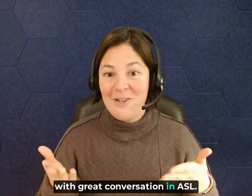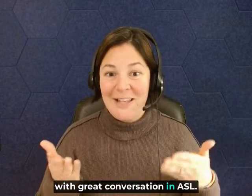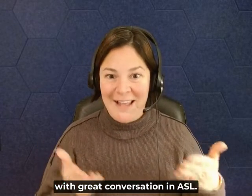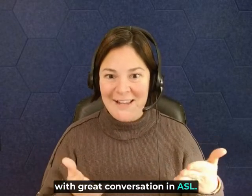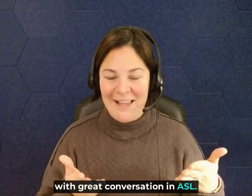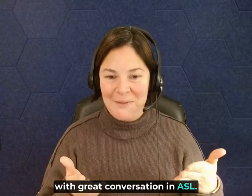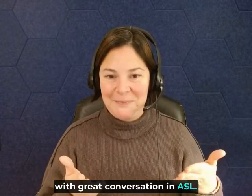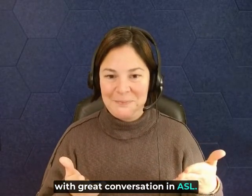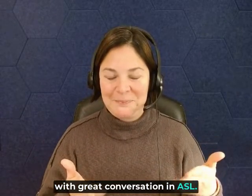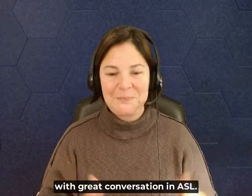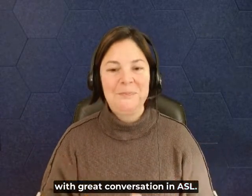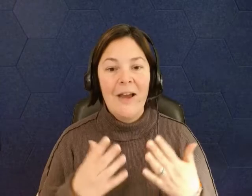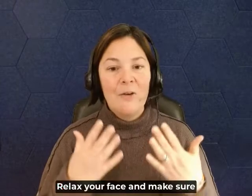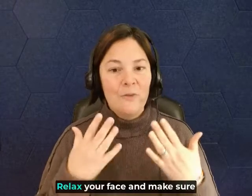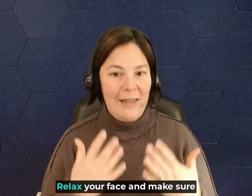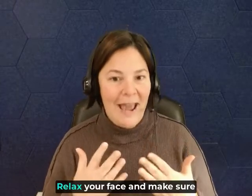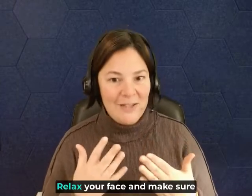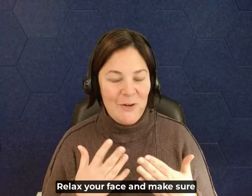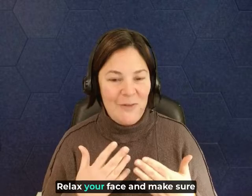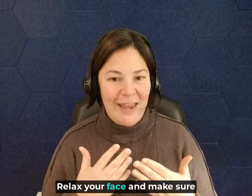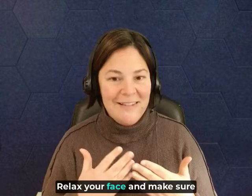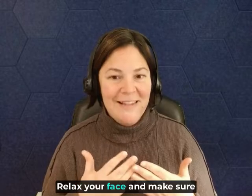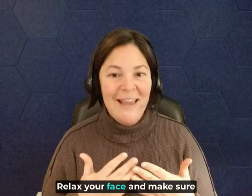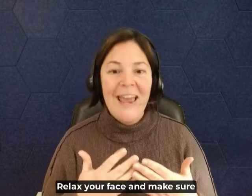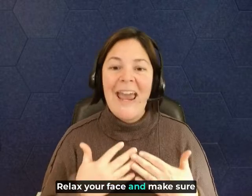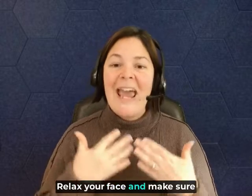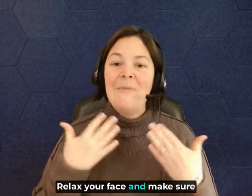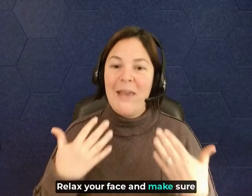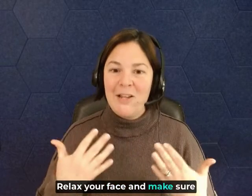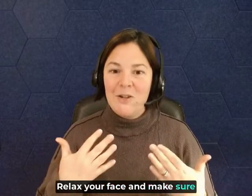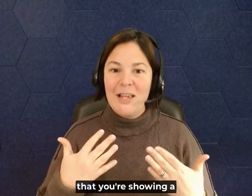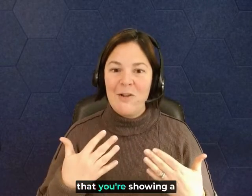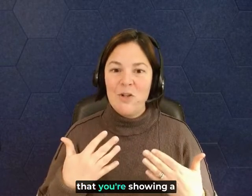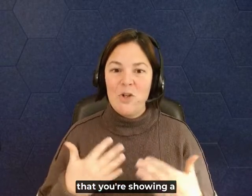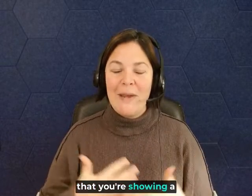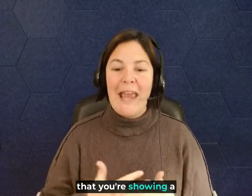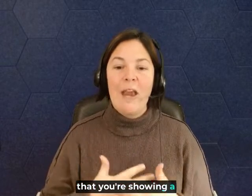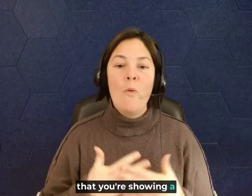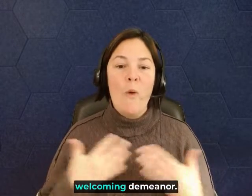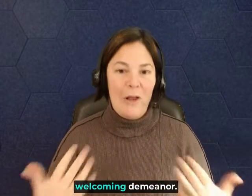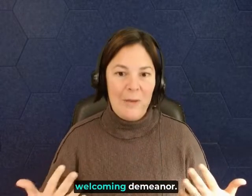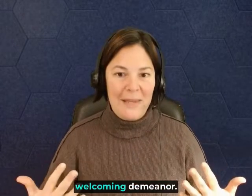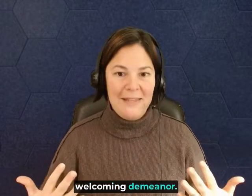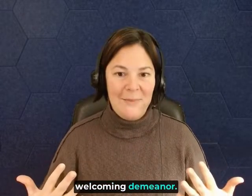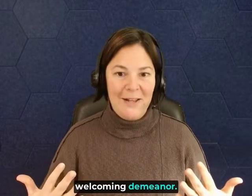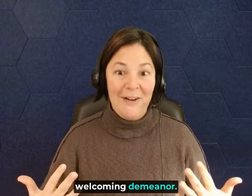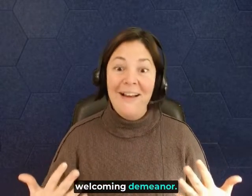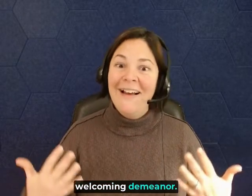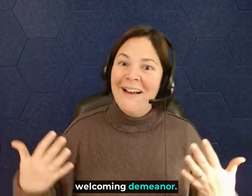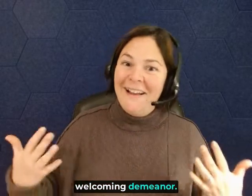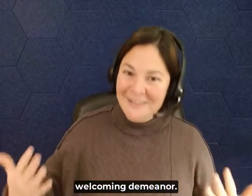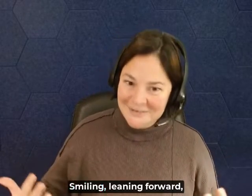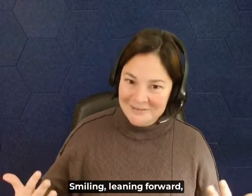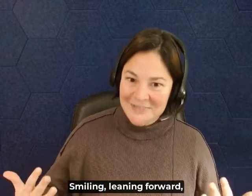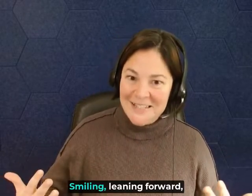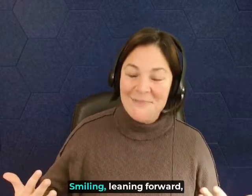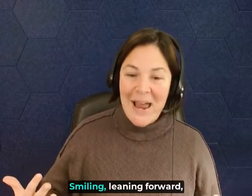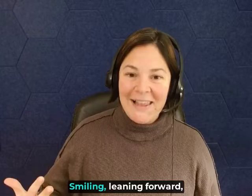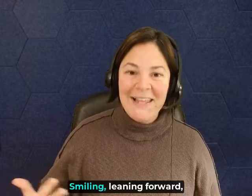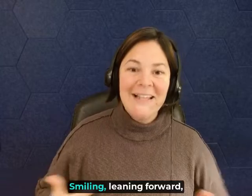in ASL. Relax your face and make sure that you're showing a welcoming demeanor. Smiling,